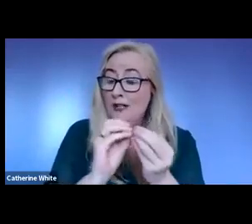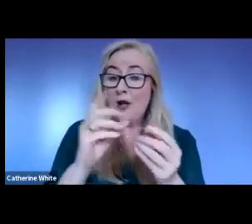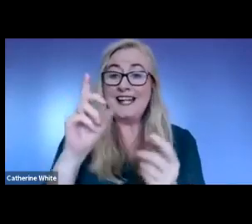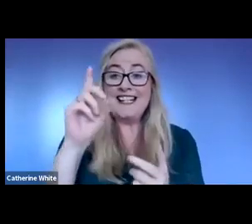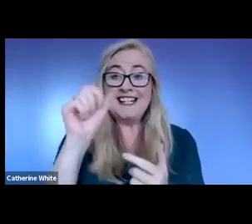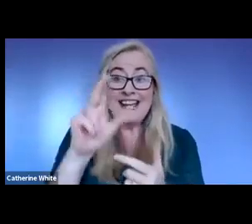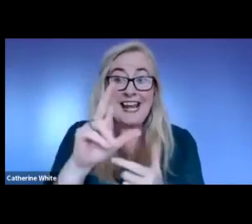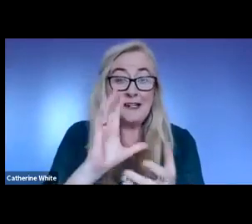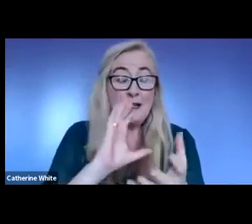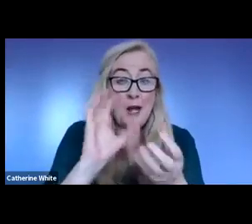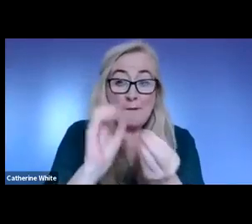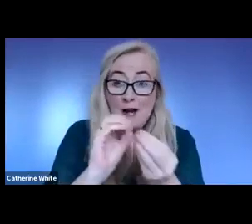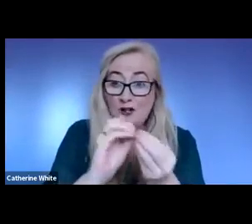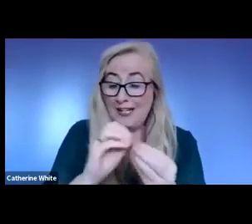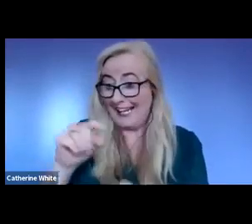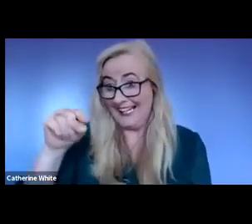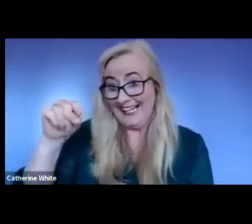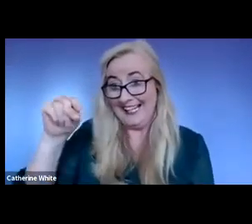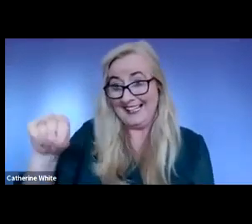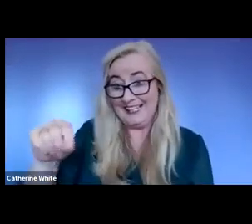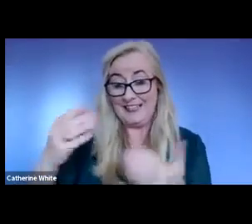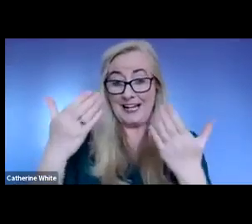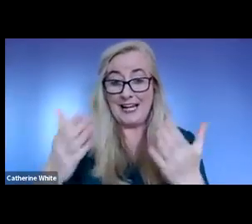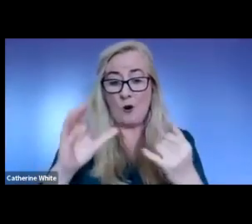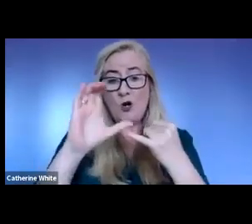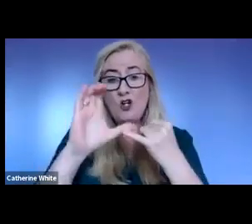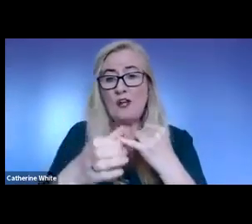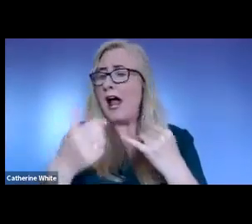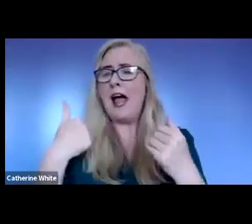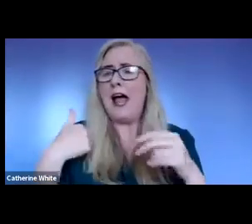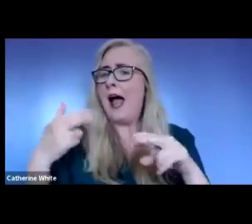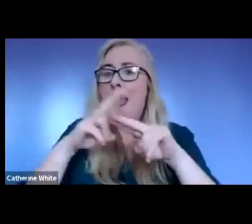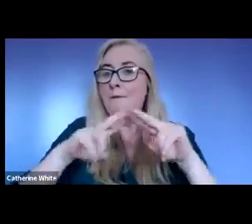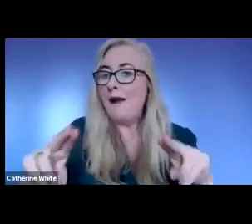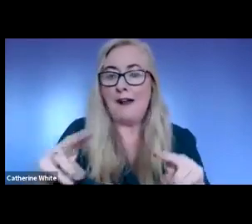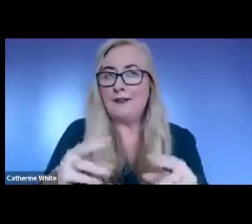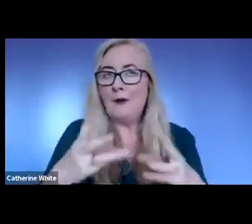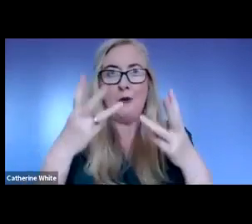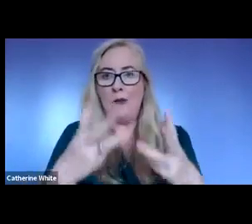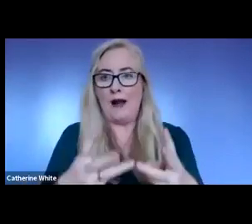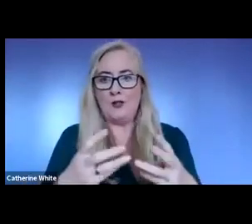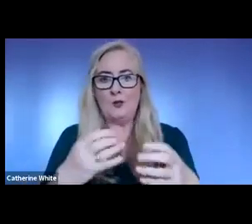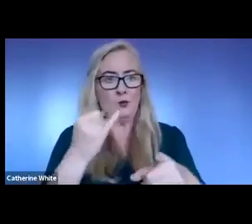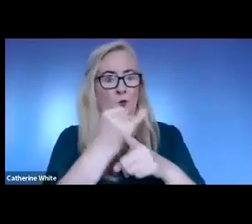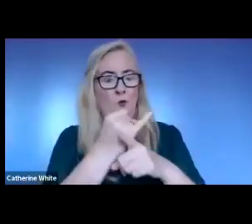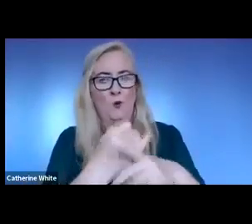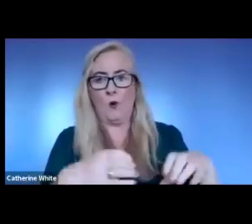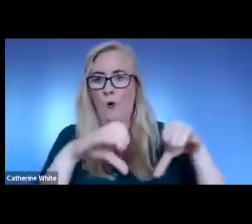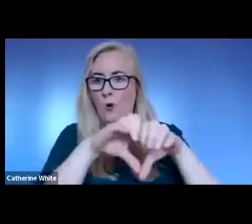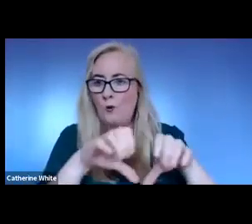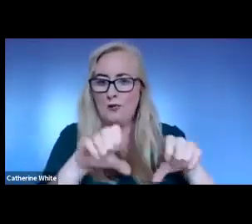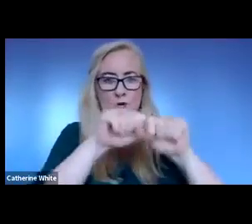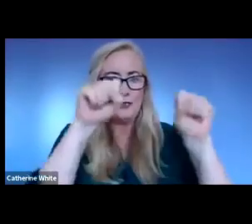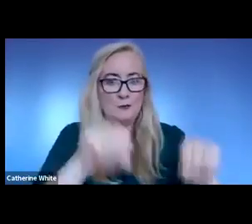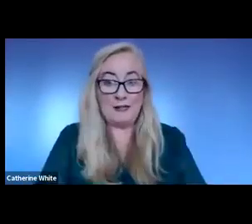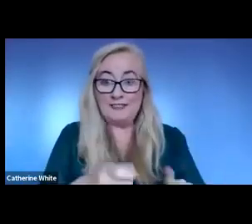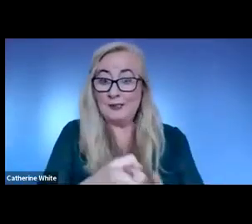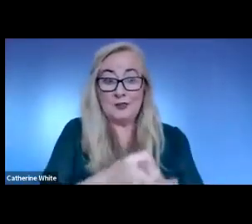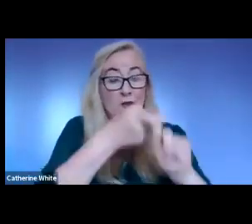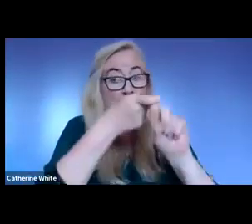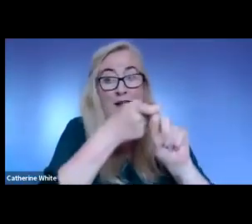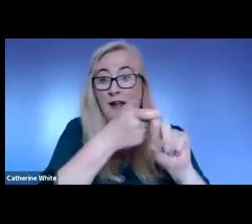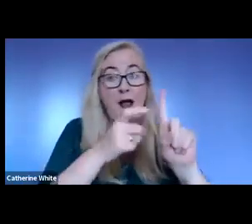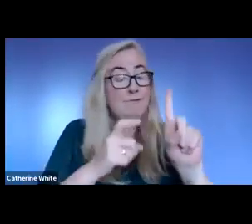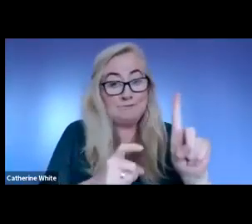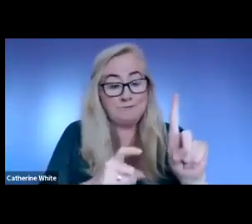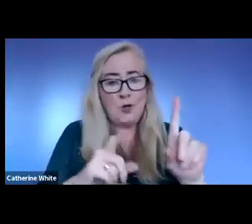at the start. This is an opportunity. I am not hankering after the schools we closed and the system we suspended, not at all.